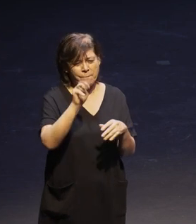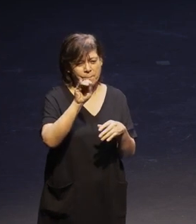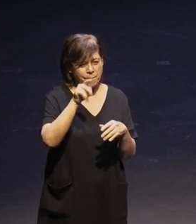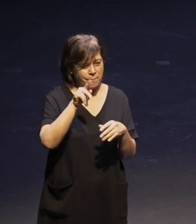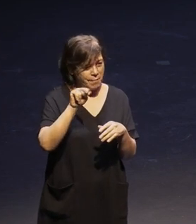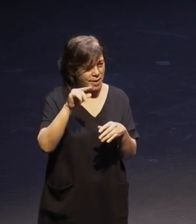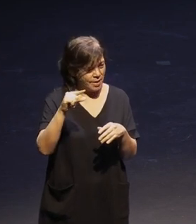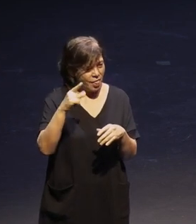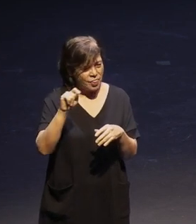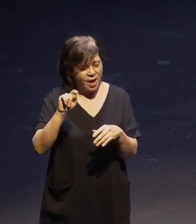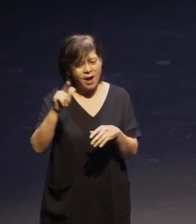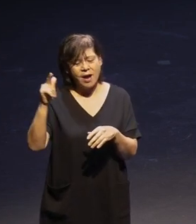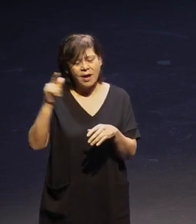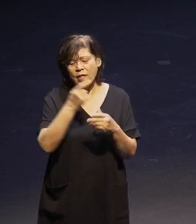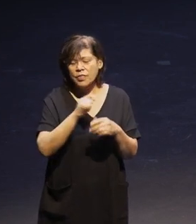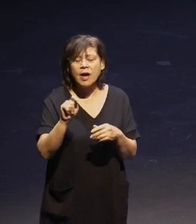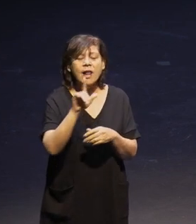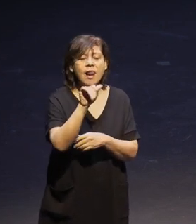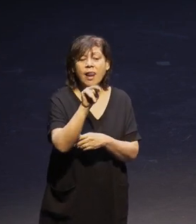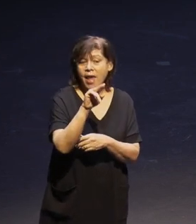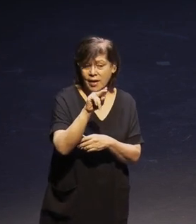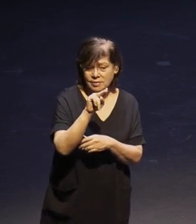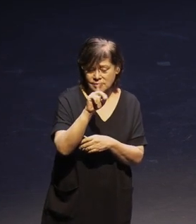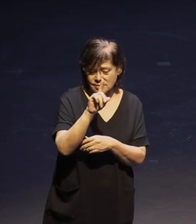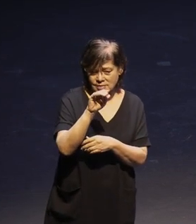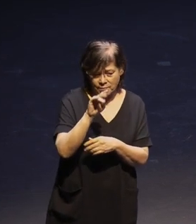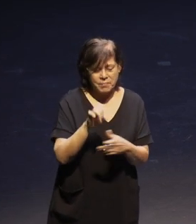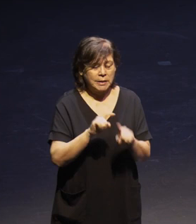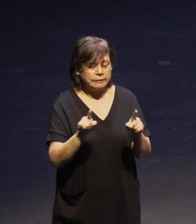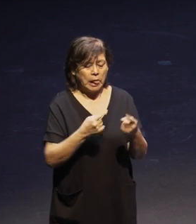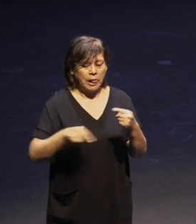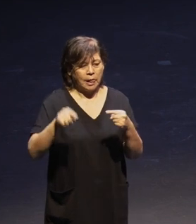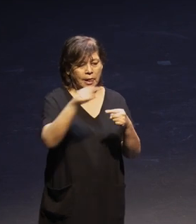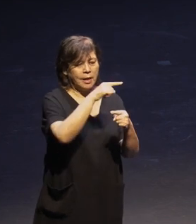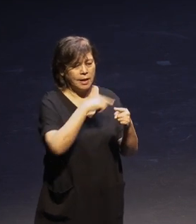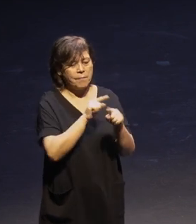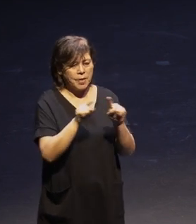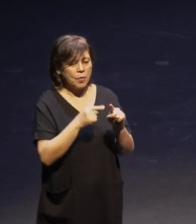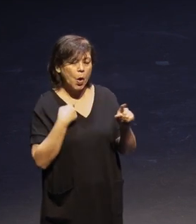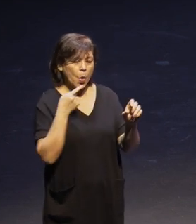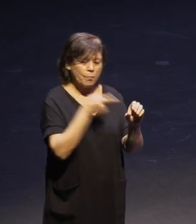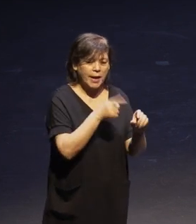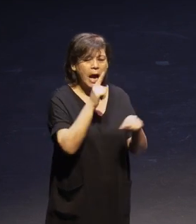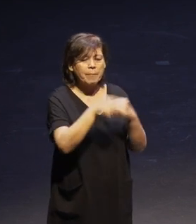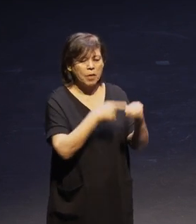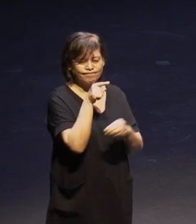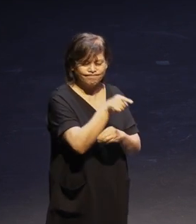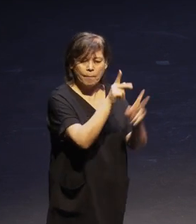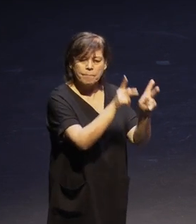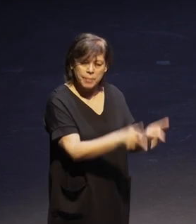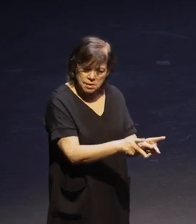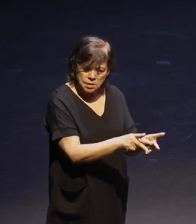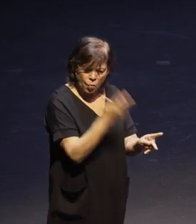that, but as I was doing that, it just felt it didn't make sense if I wasn't going back to the core of the person and why we're